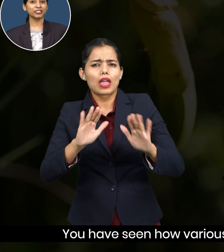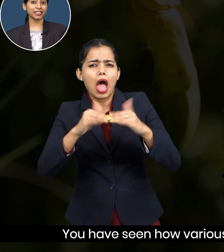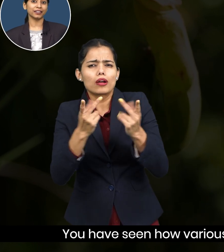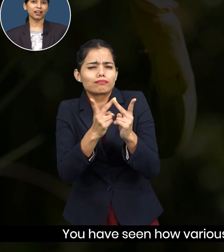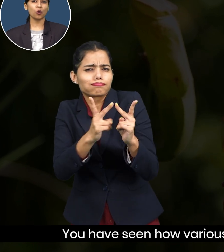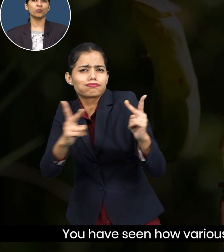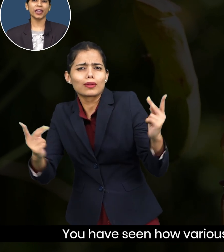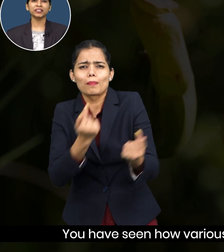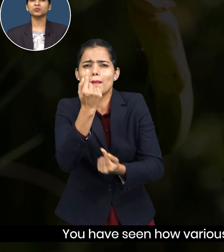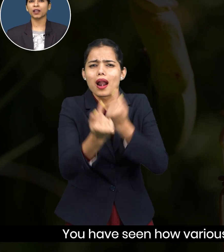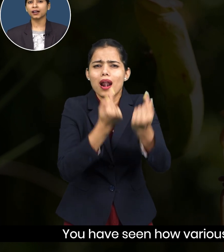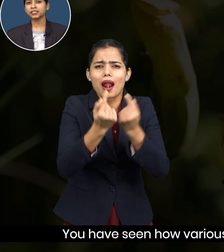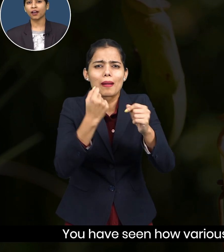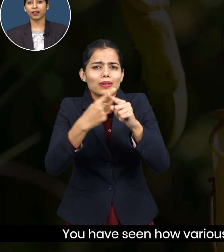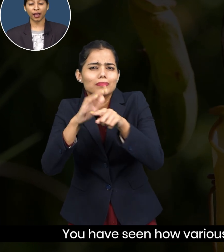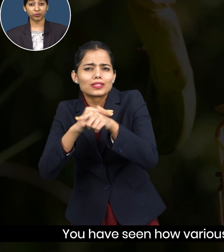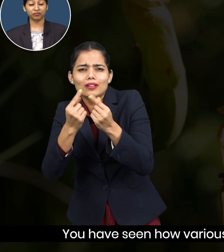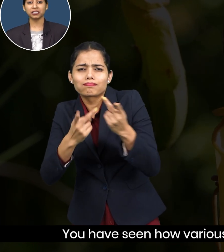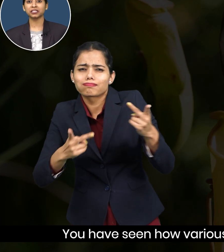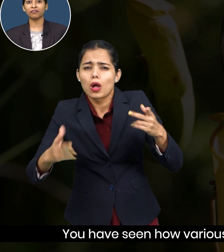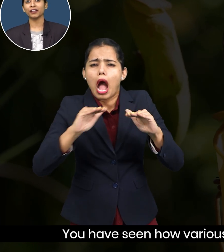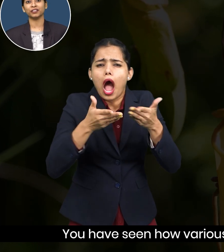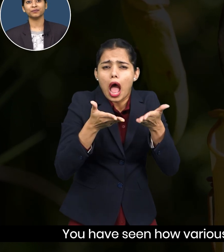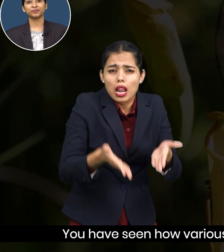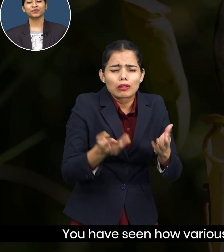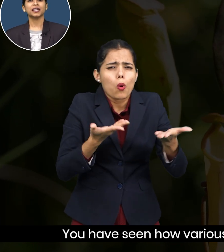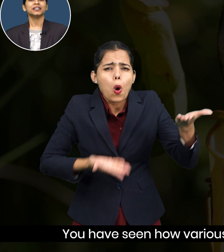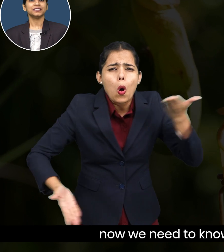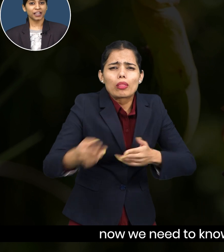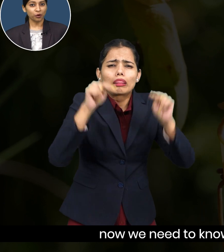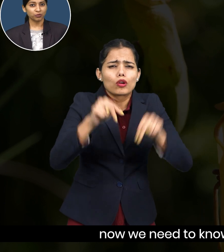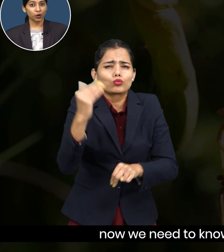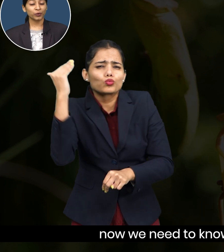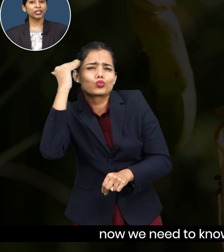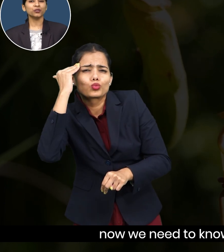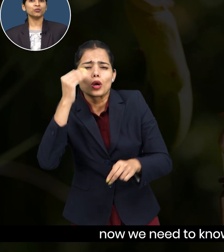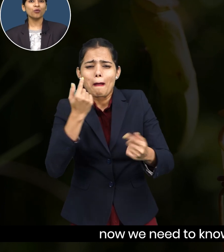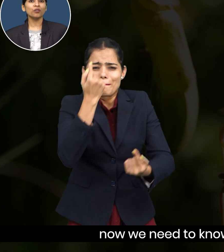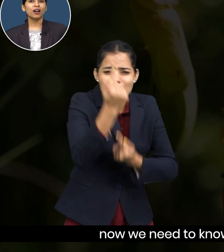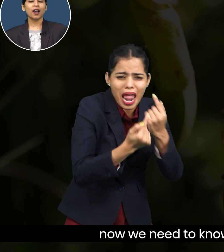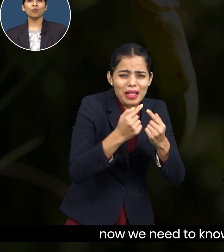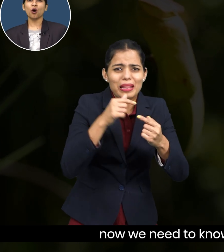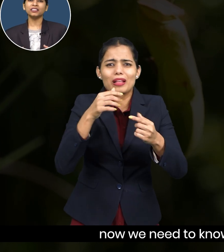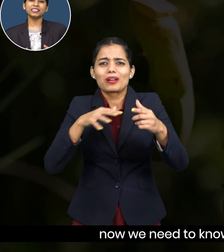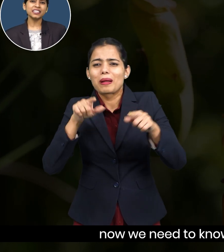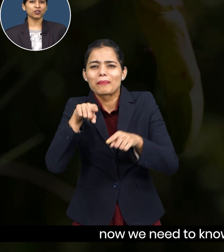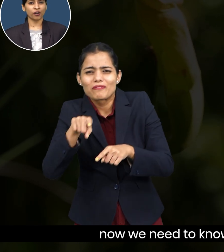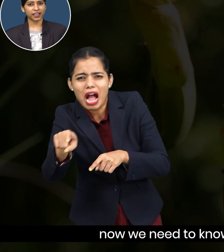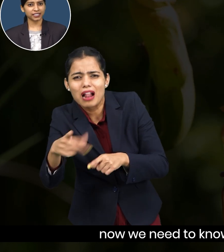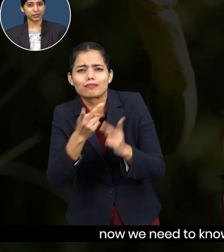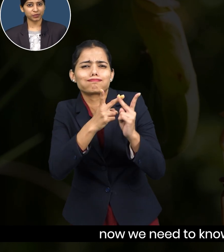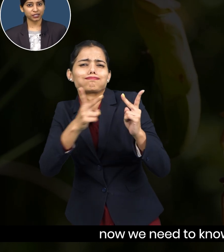You have seen how various plants are adapted for survival. Now, we need to know how all